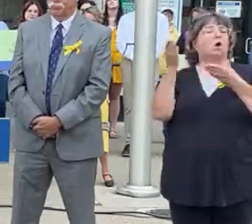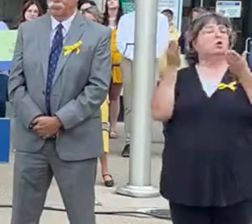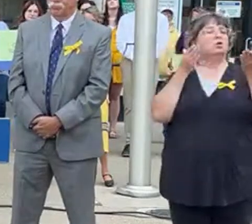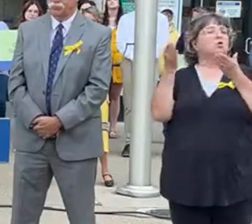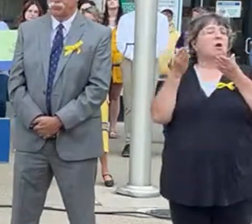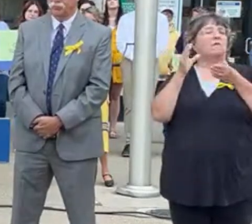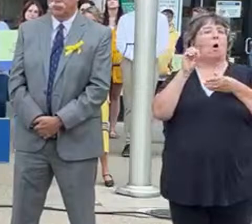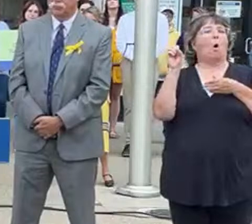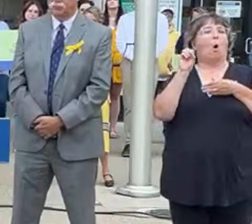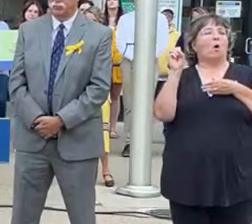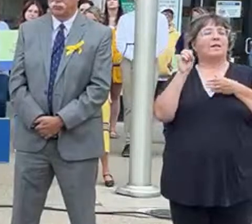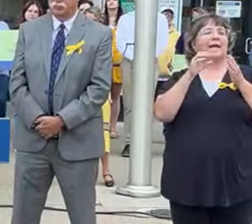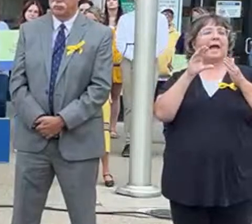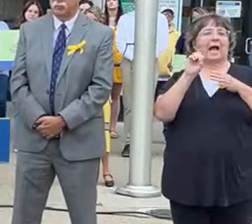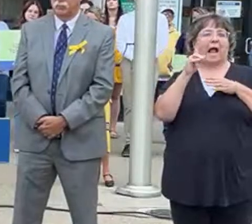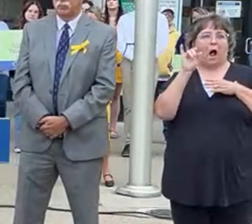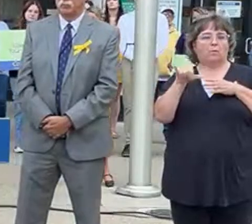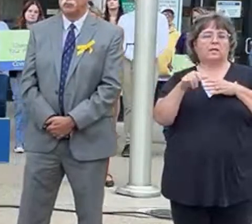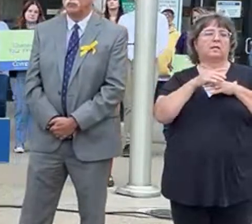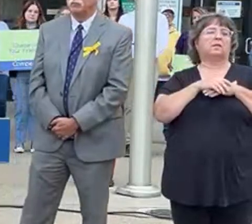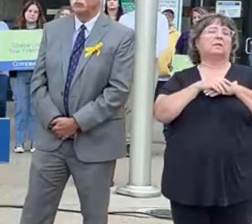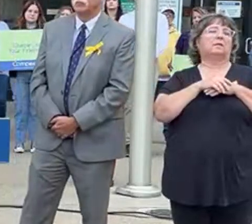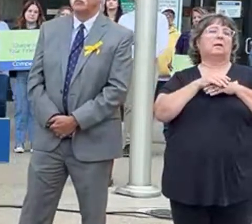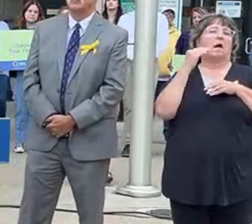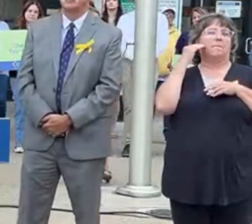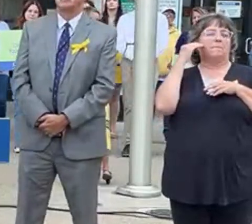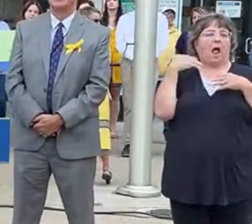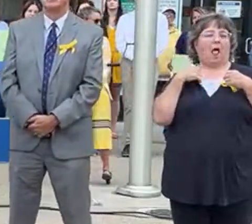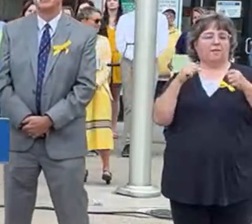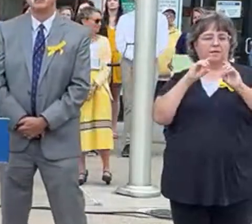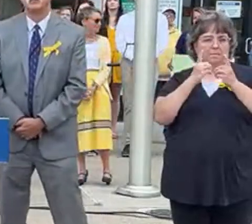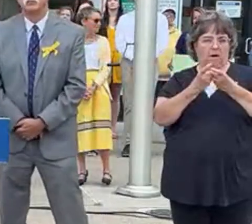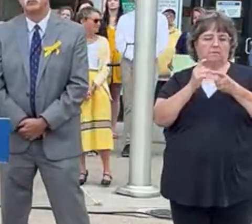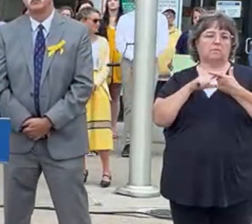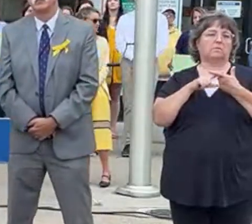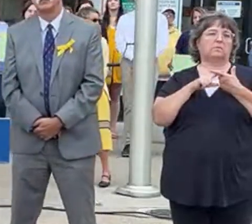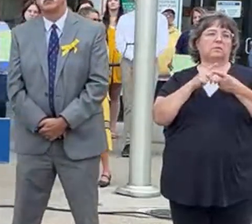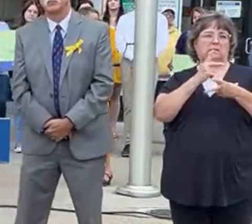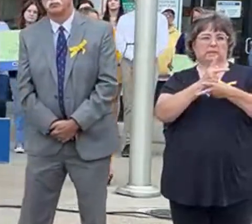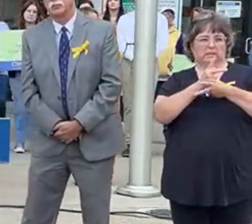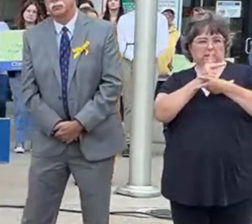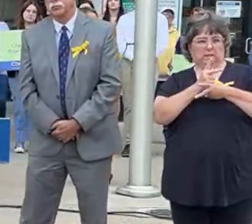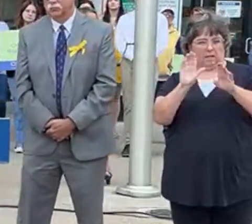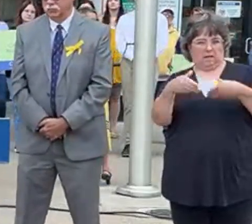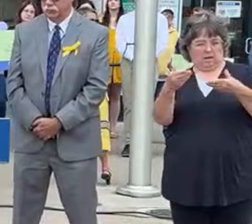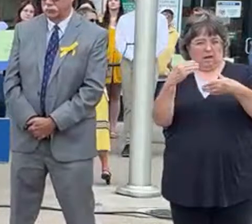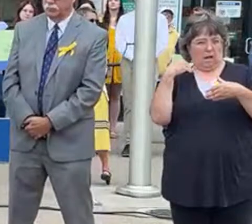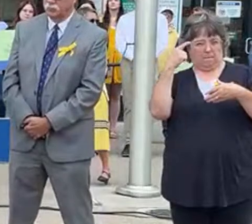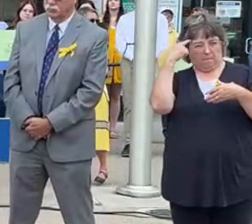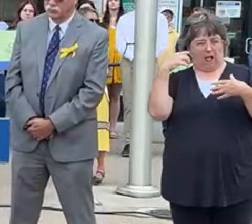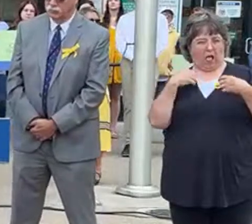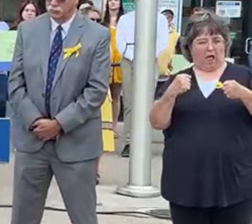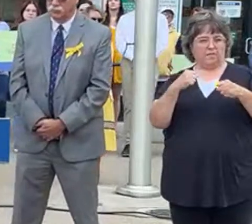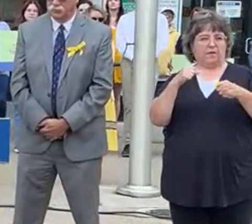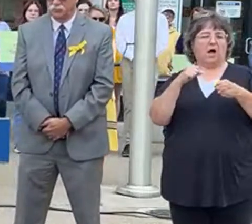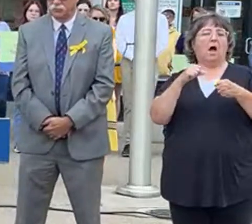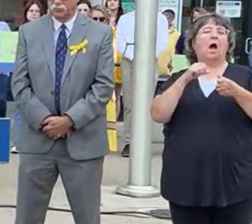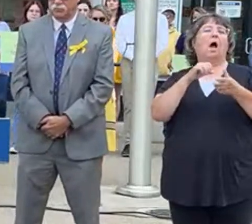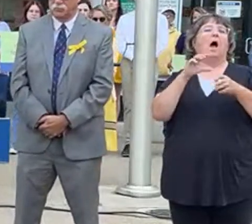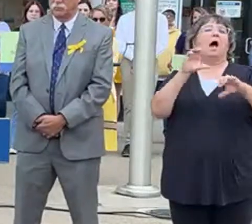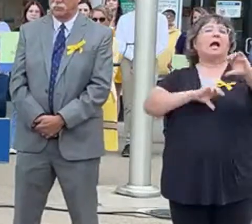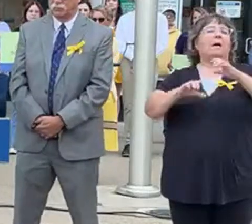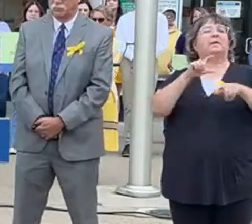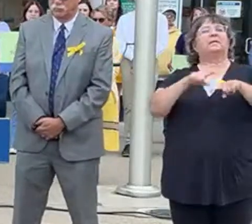for Orleans County Mental Health Department, overseeing the provision of mental health, chemical dependency,